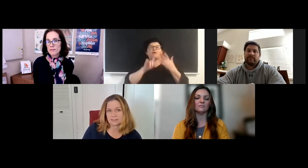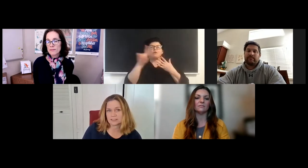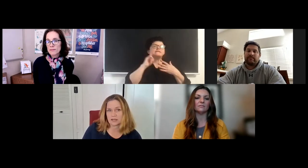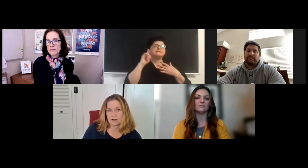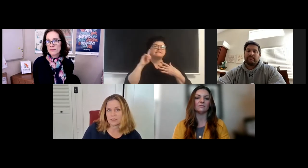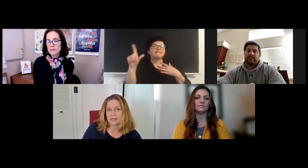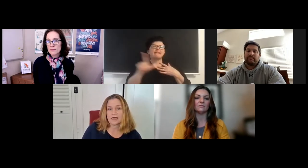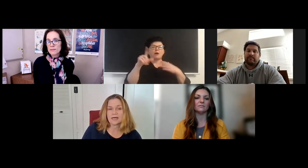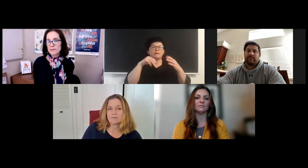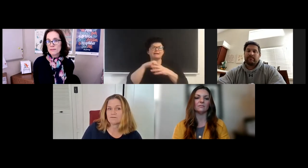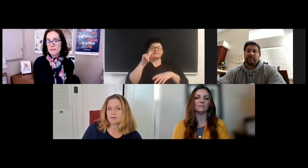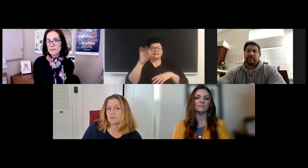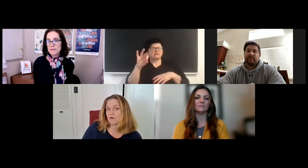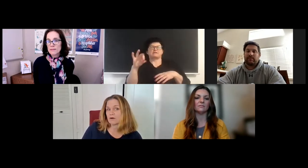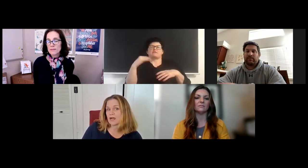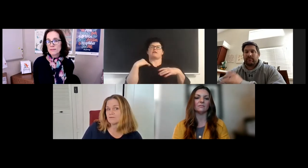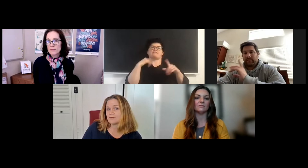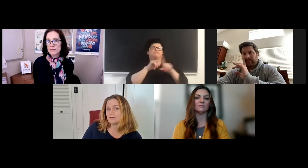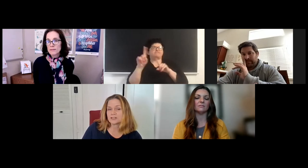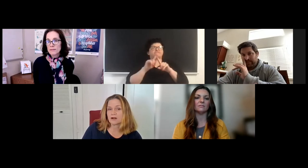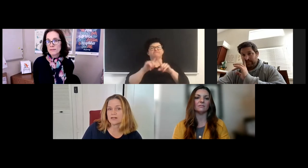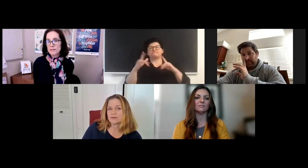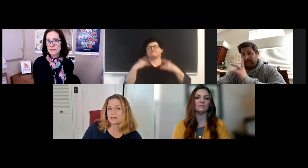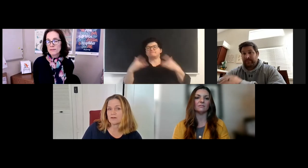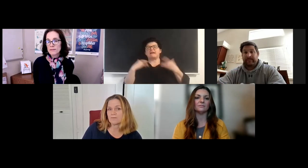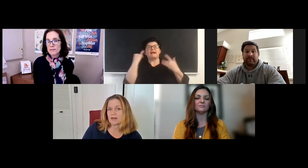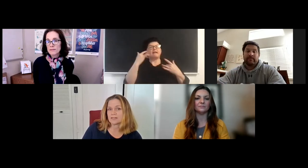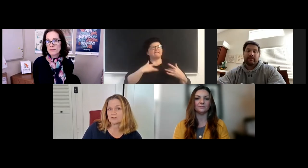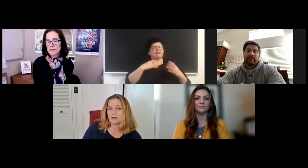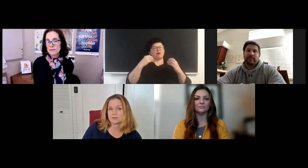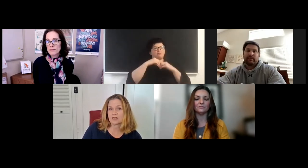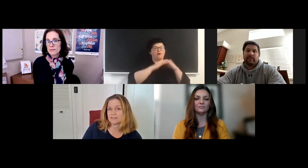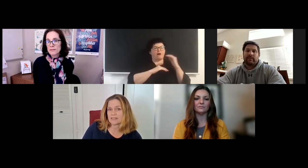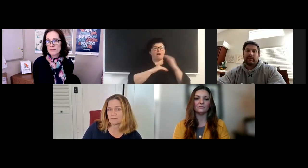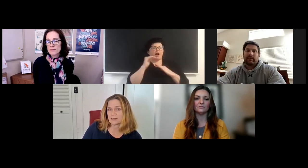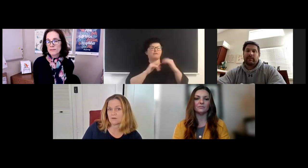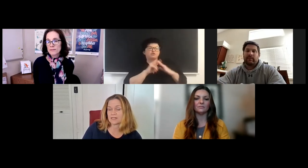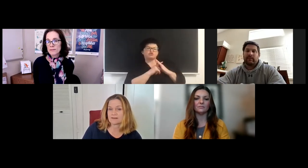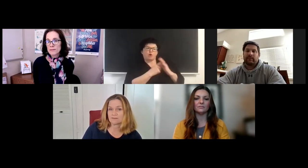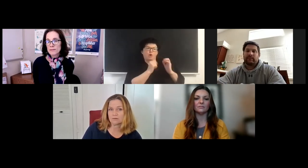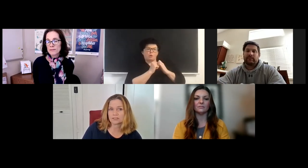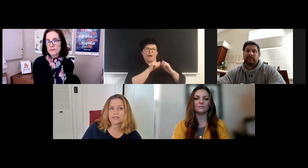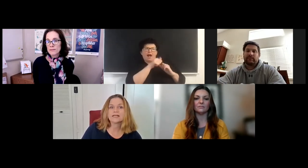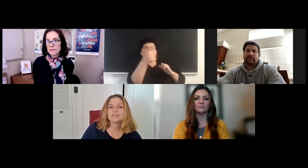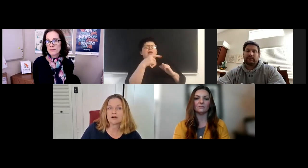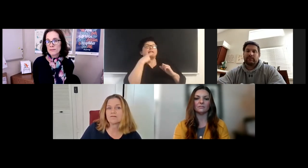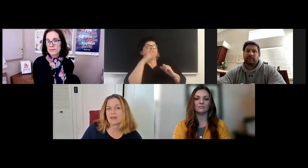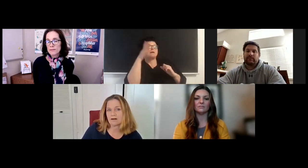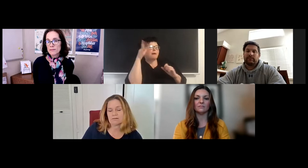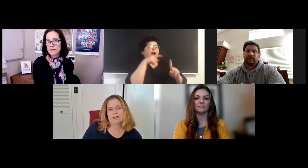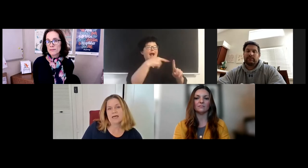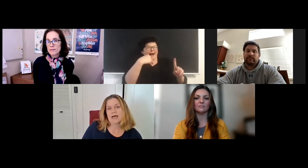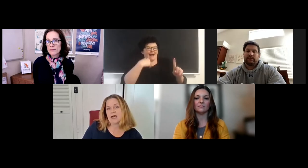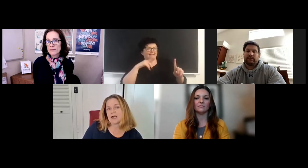San Francisco. If you're more comfortable starting with hearing parents who also have a deaf kiddo and a deaf coach, start